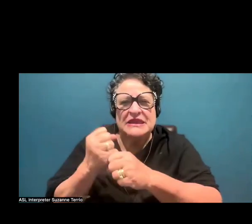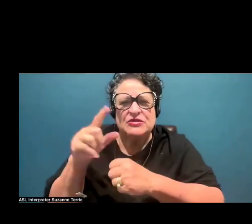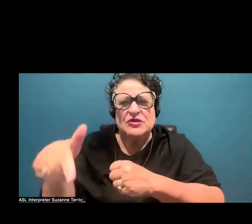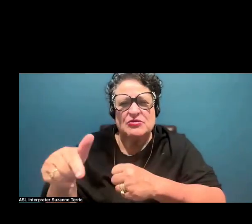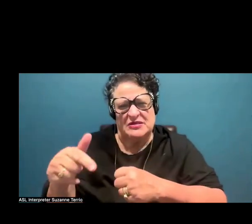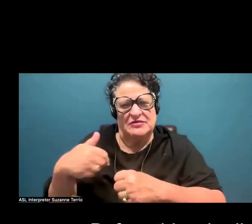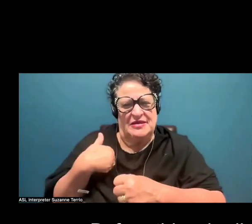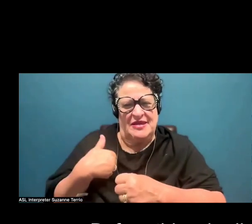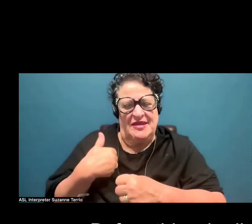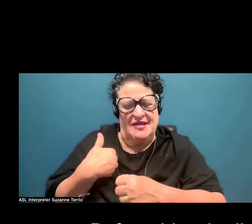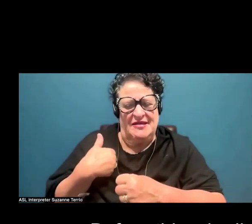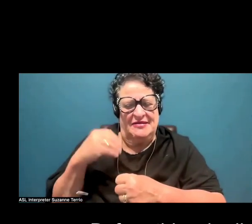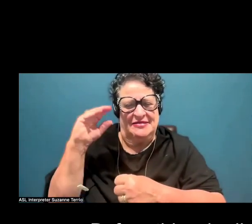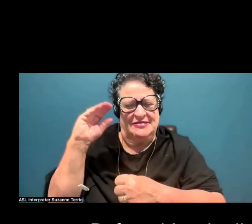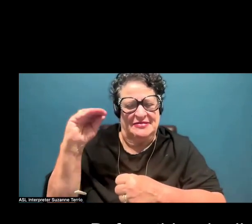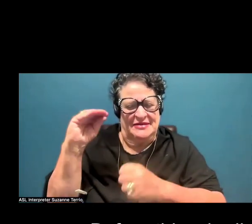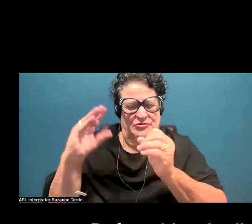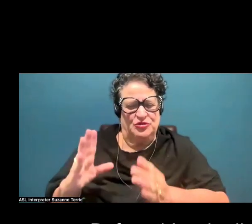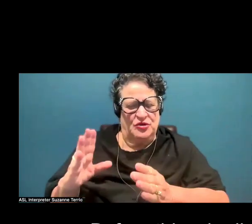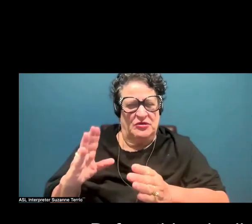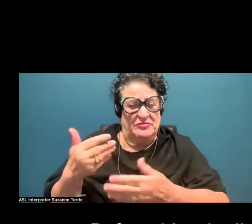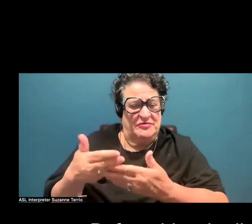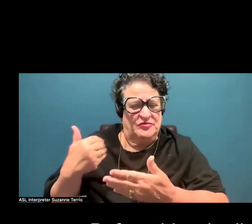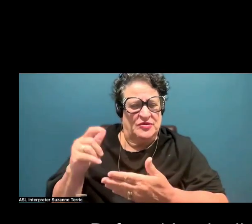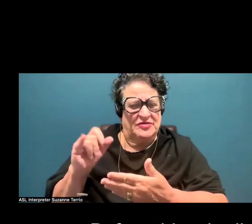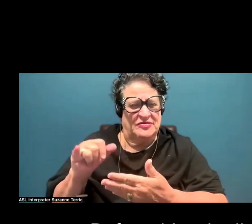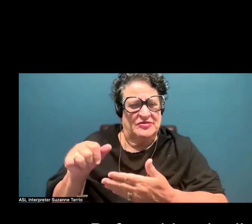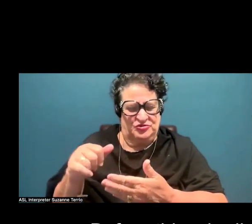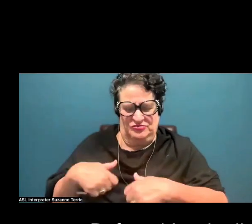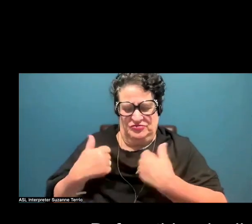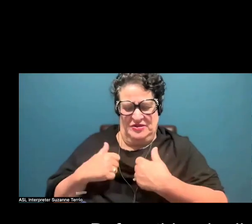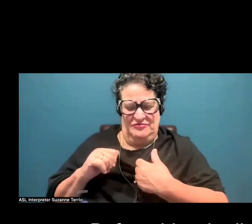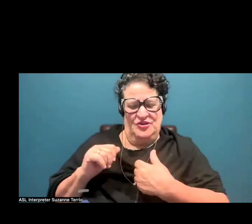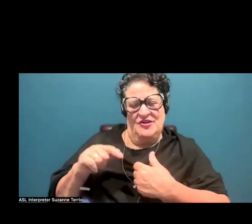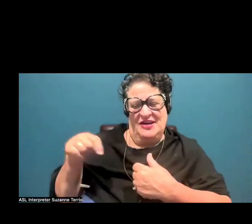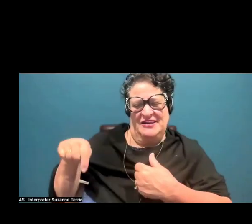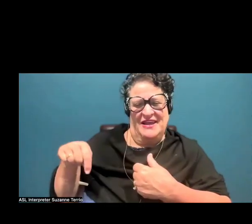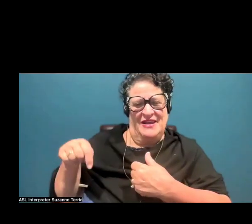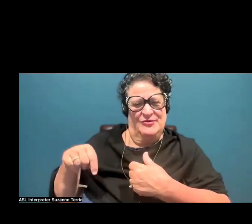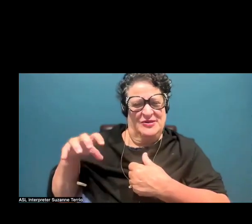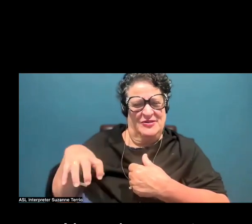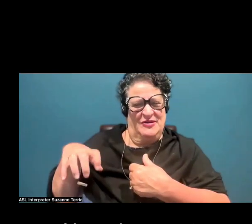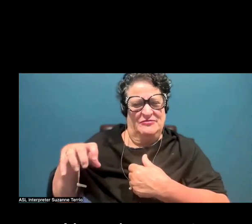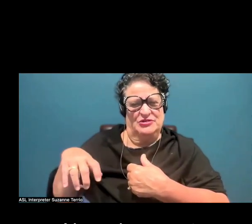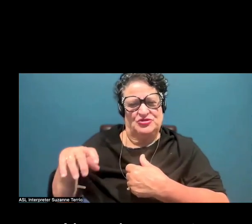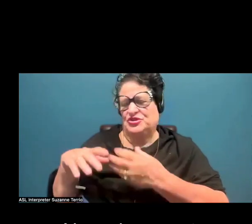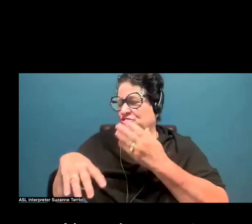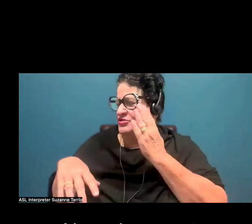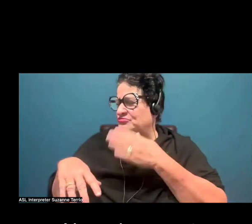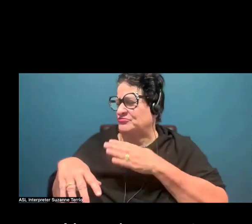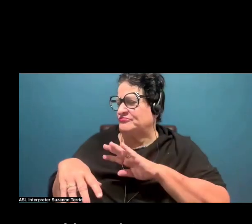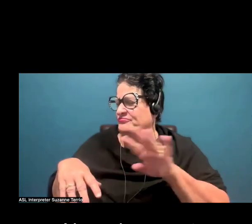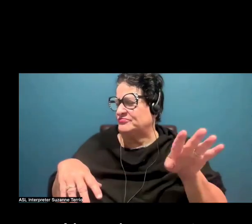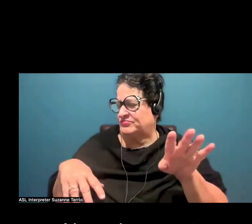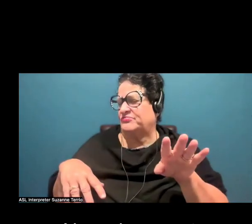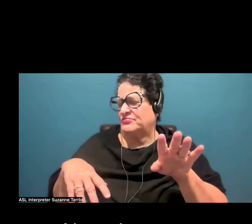teachers. Before this, she lived on our hall and looked the other way when somebody missed curfew. Now she counts us every morning